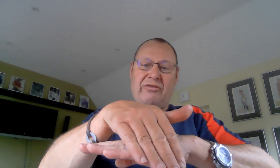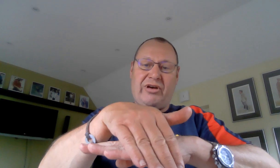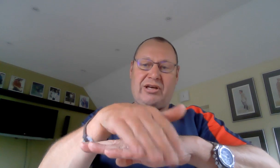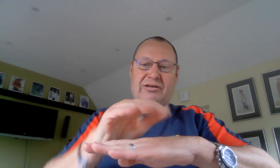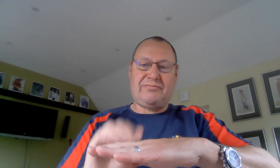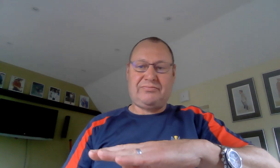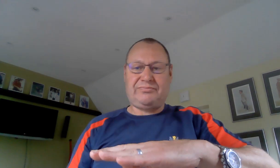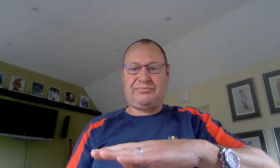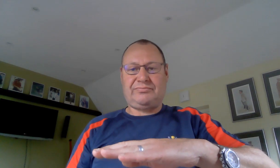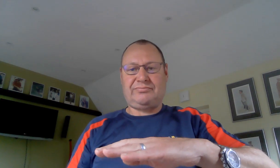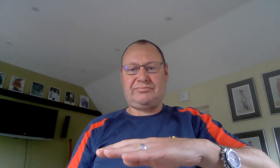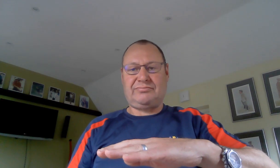Over.